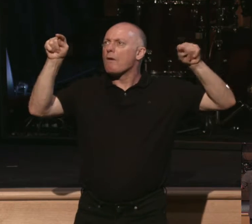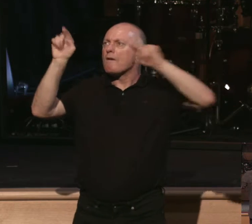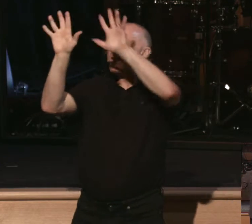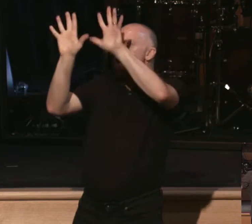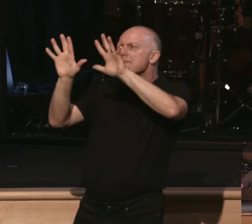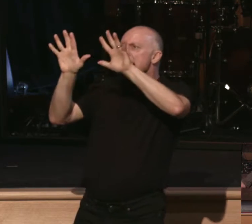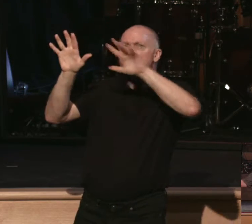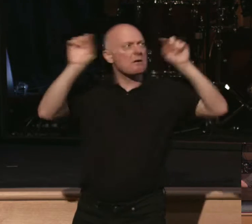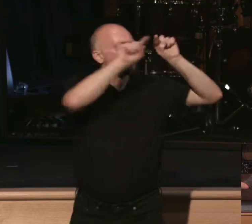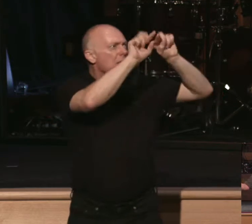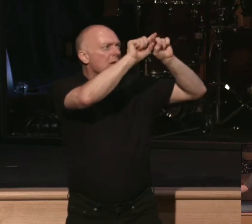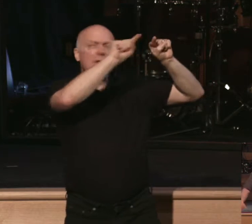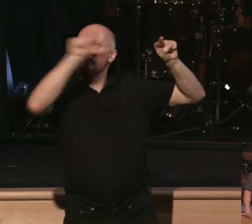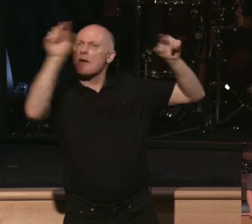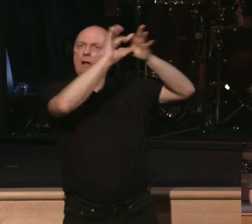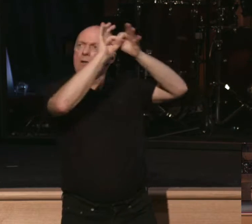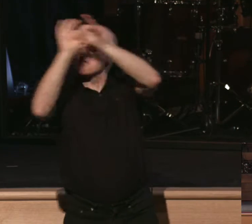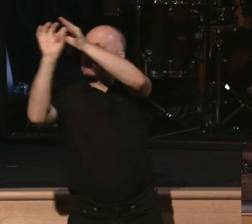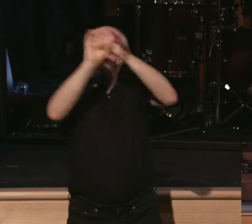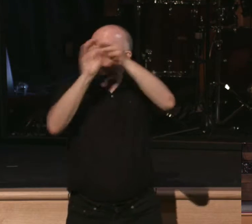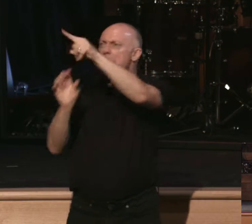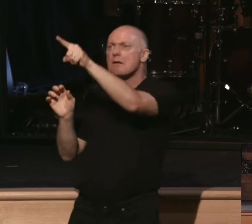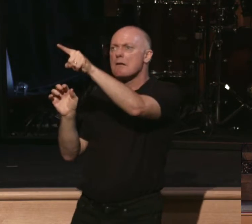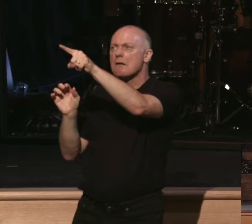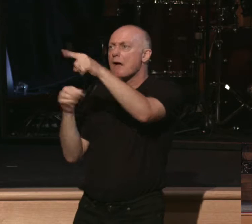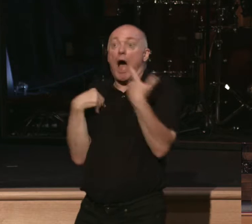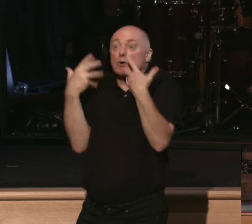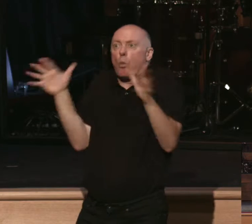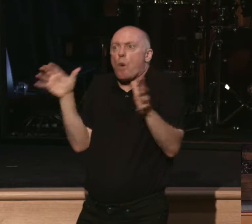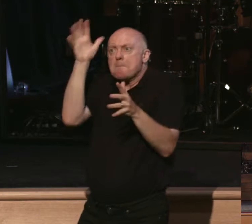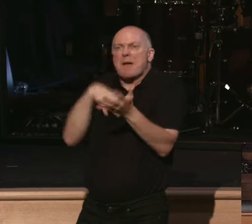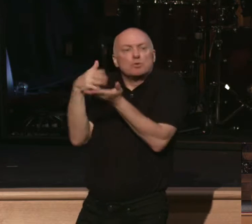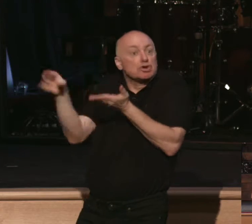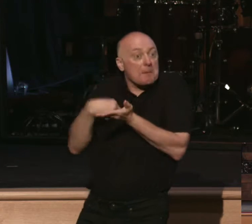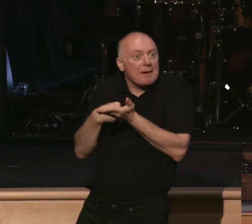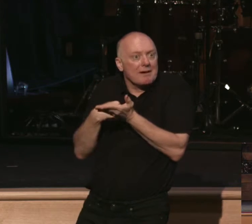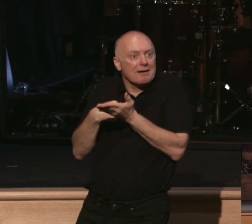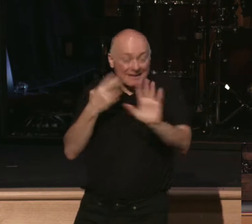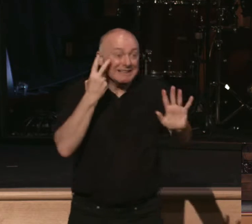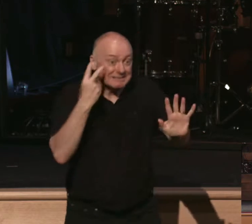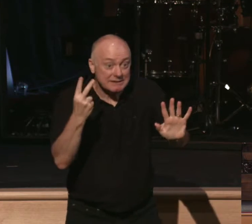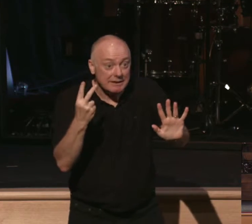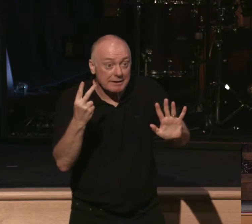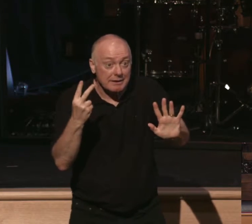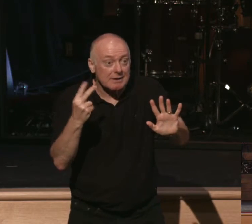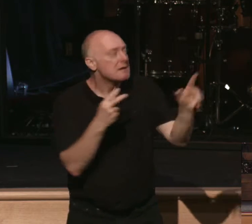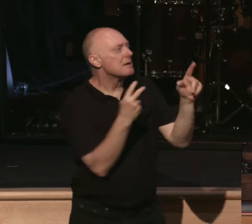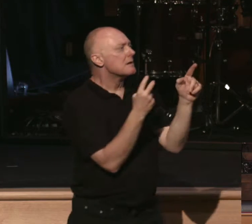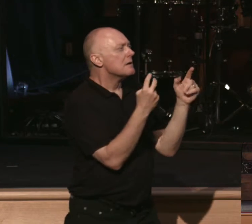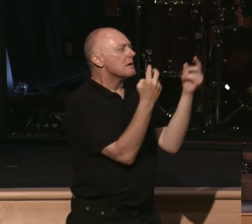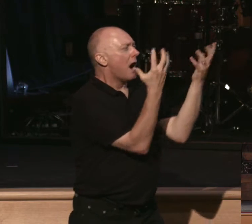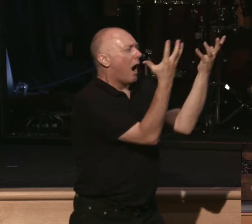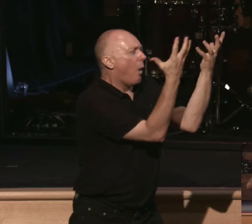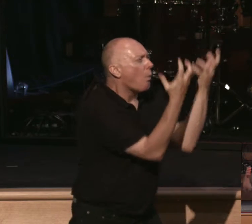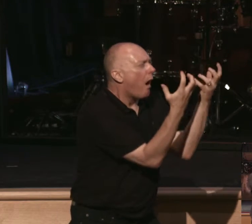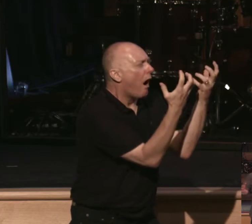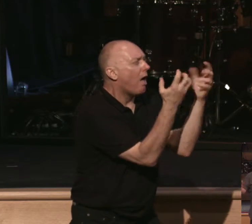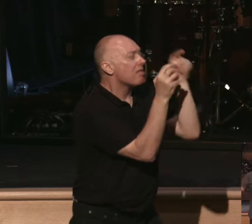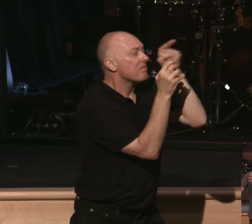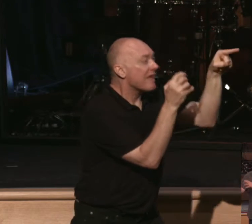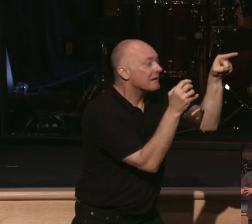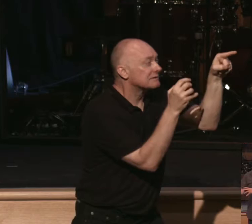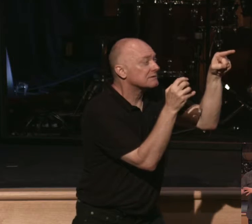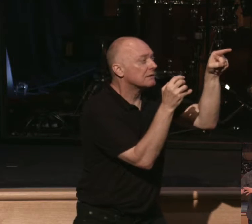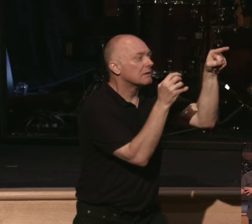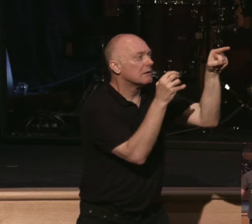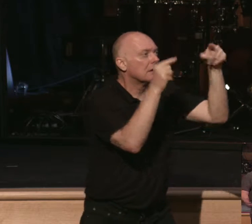huge corresponding fear of being rejected. So if we're lusting after something, we will always fear